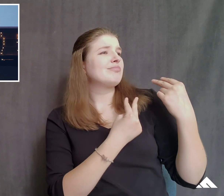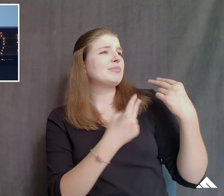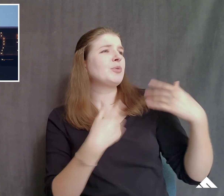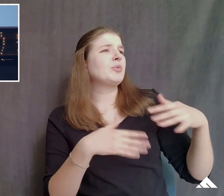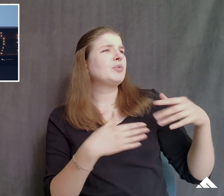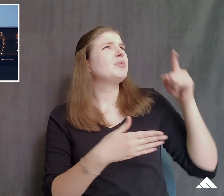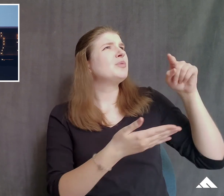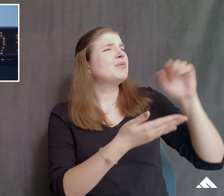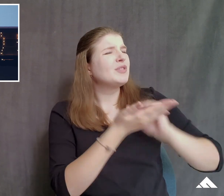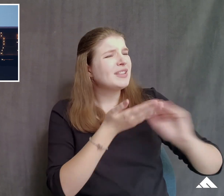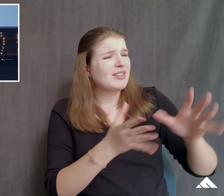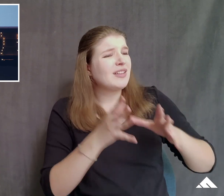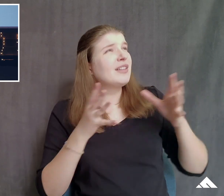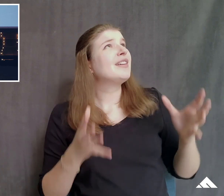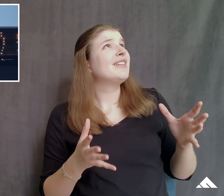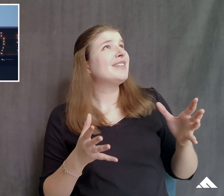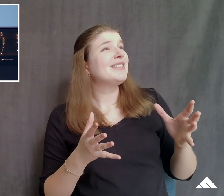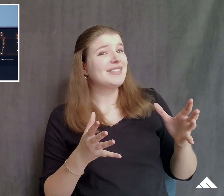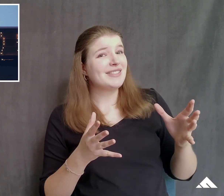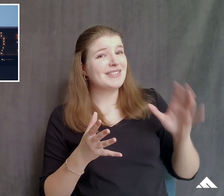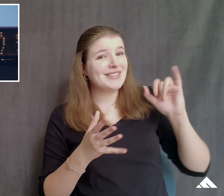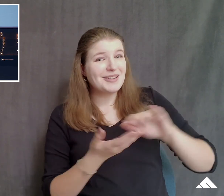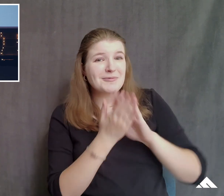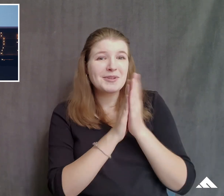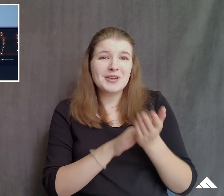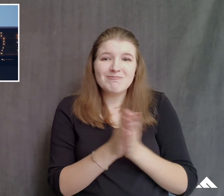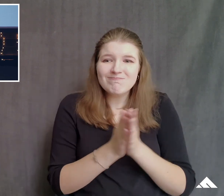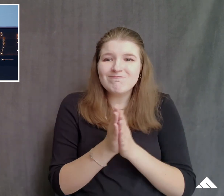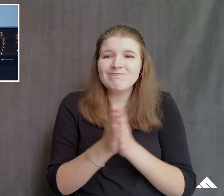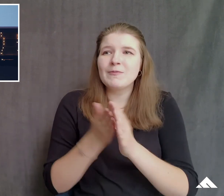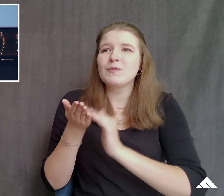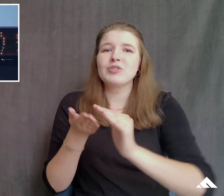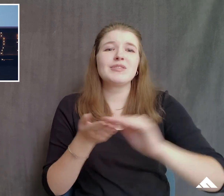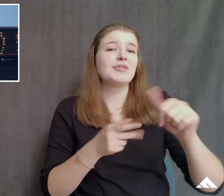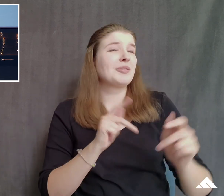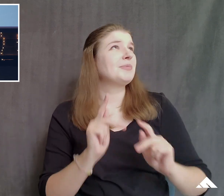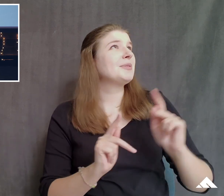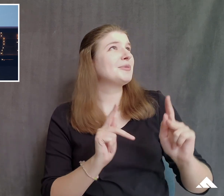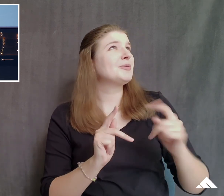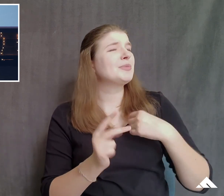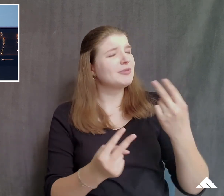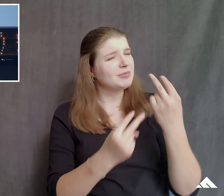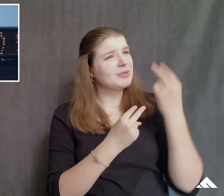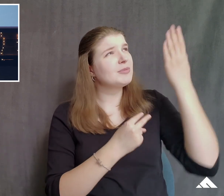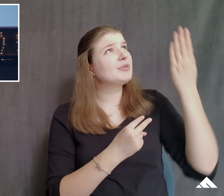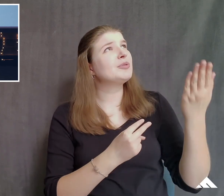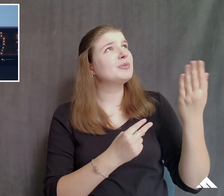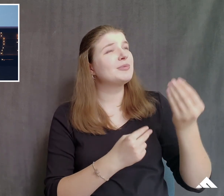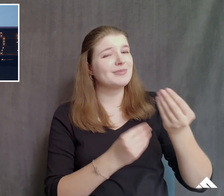forgiven as fuel for our forgiveness of others. We remember you as we eat